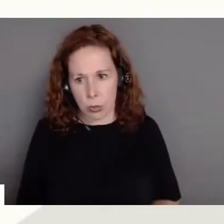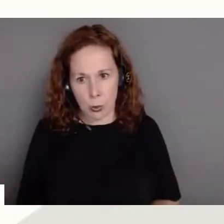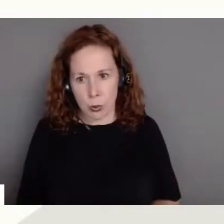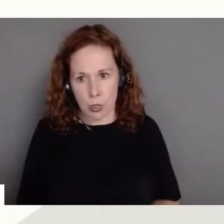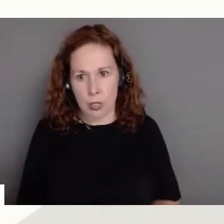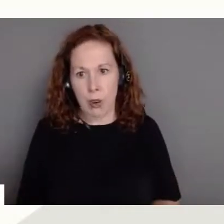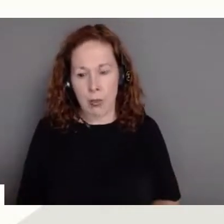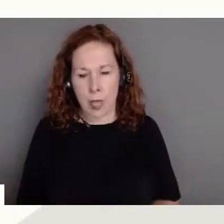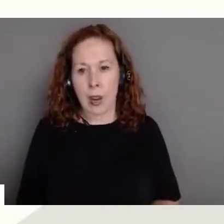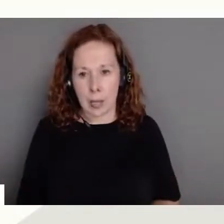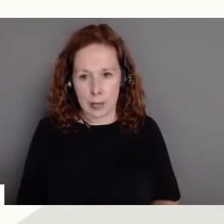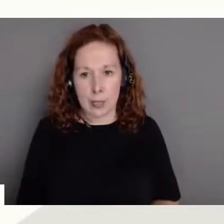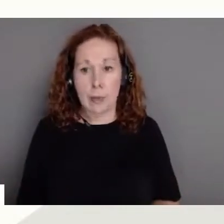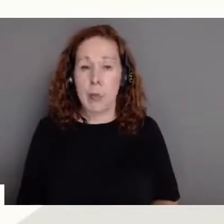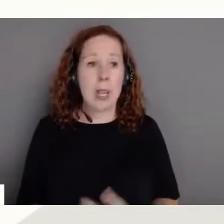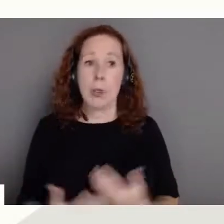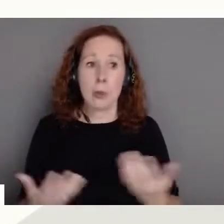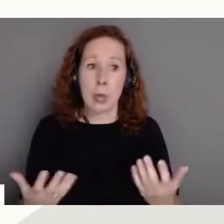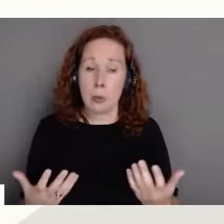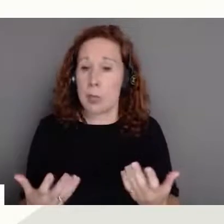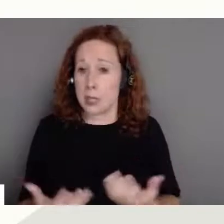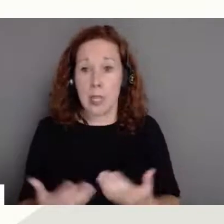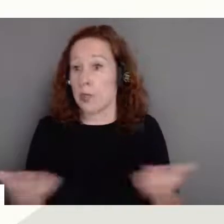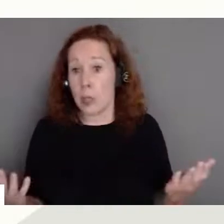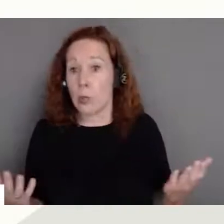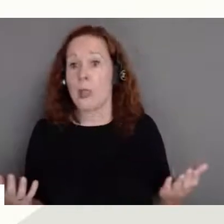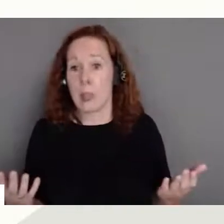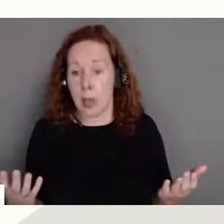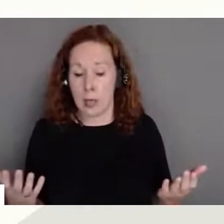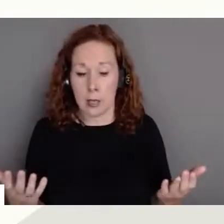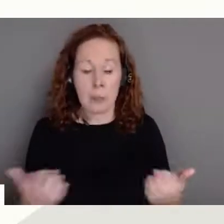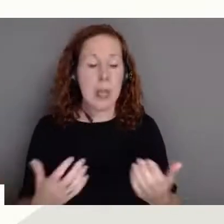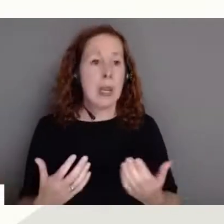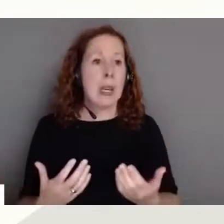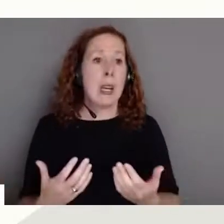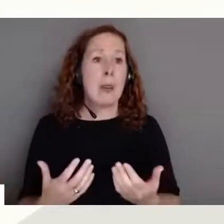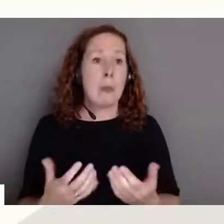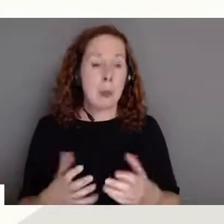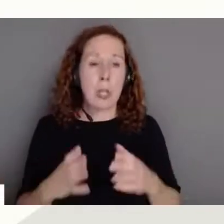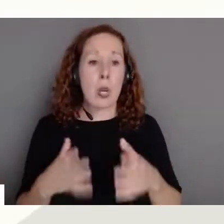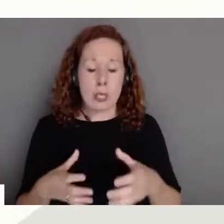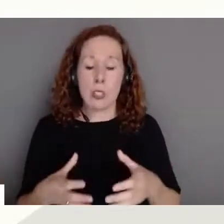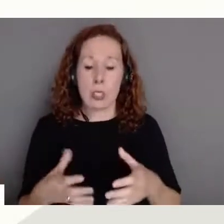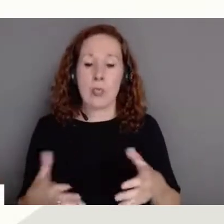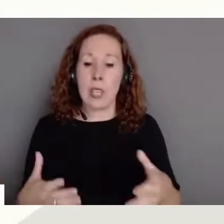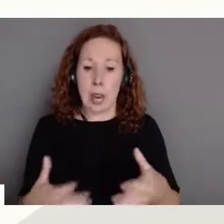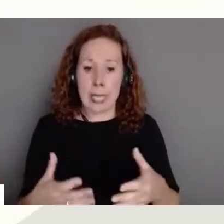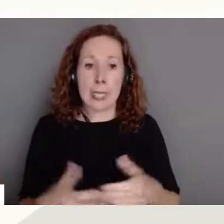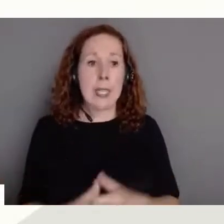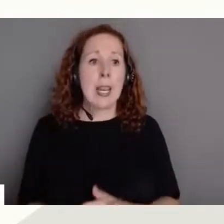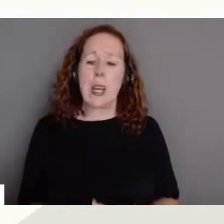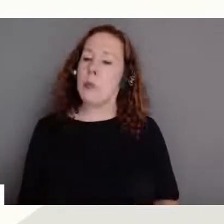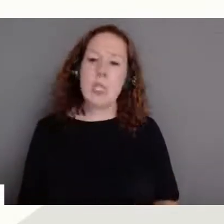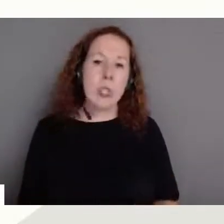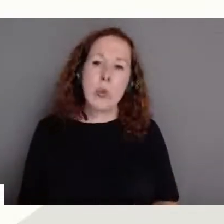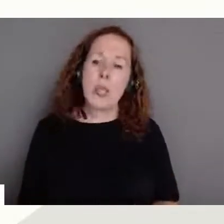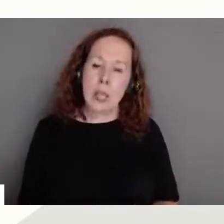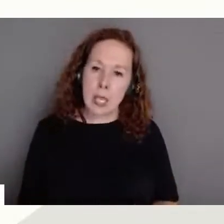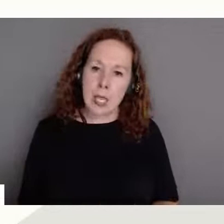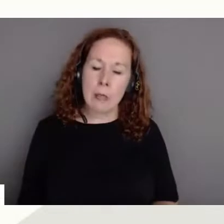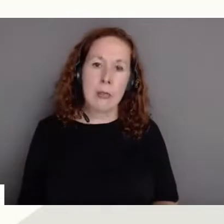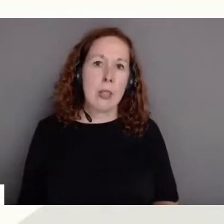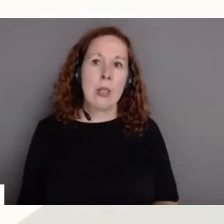language interpreters on the Yes. island and Yeah. throughout BC, I think across Canada, Yeah. regardless, just in the island. And we